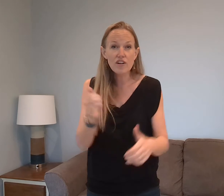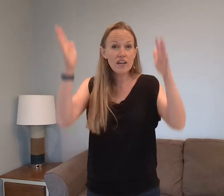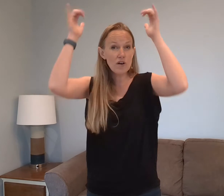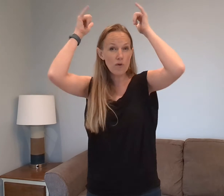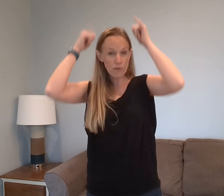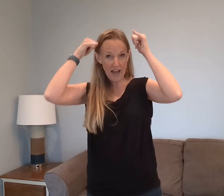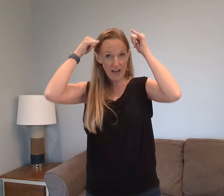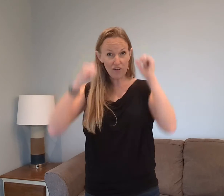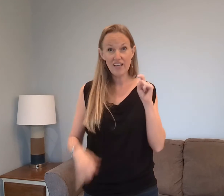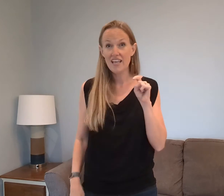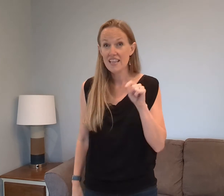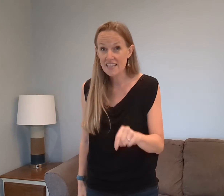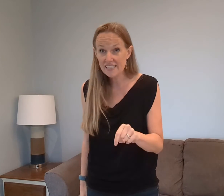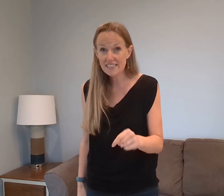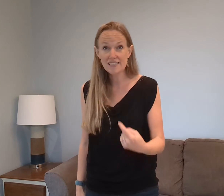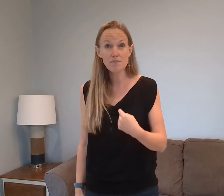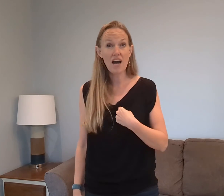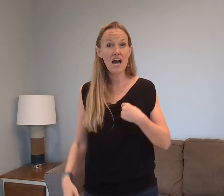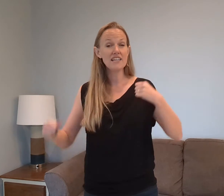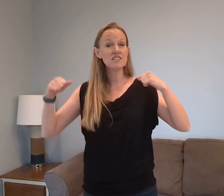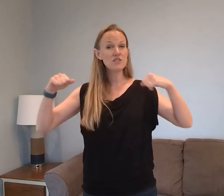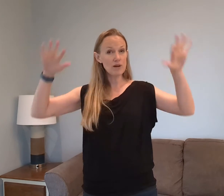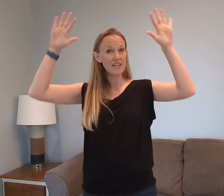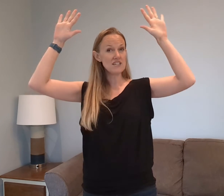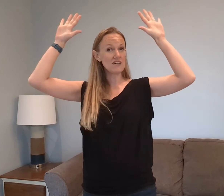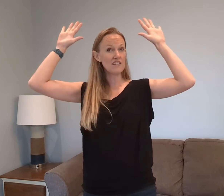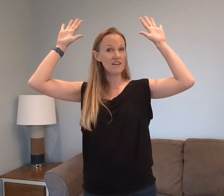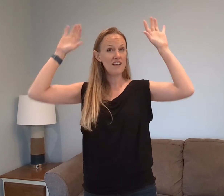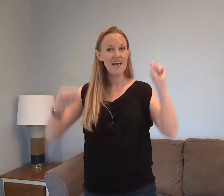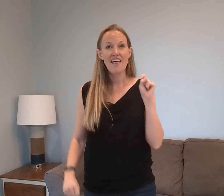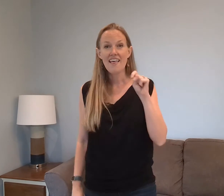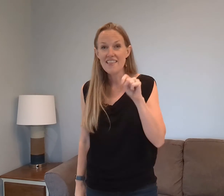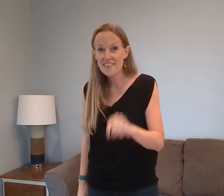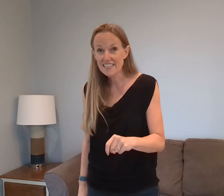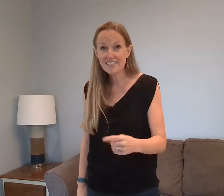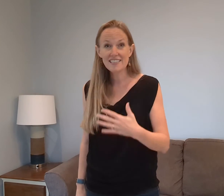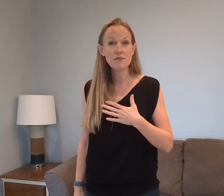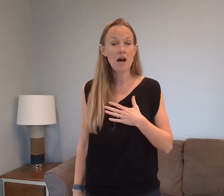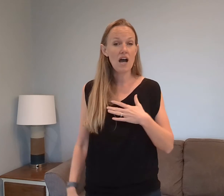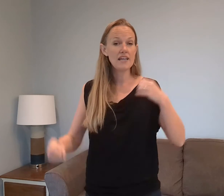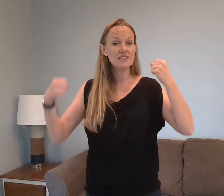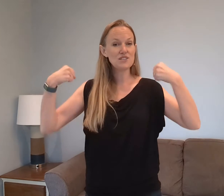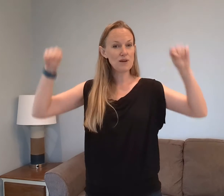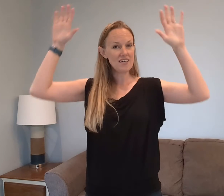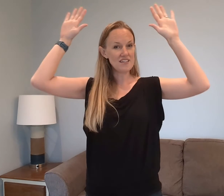every crown. This is my surrender. This is my